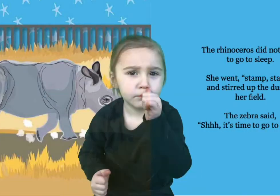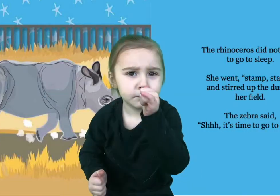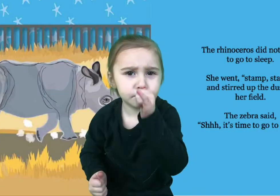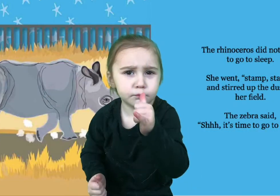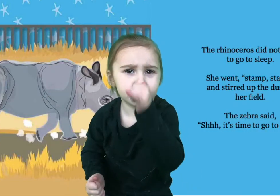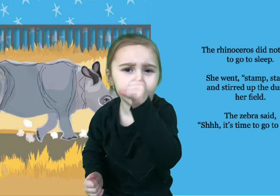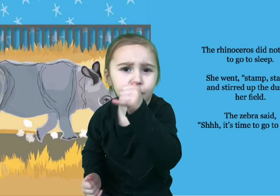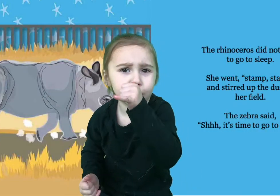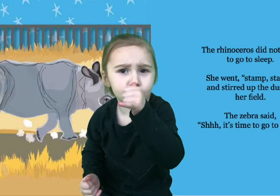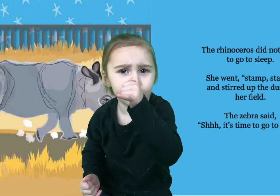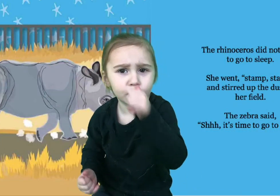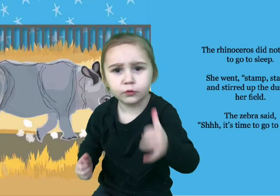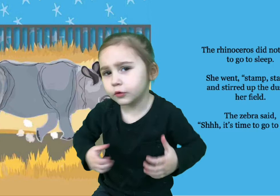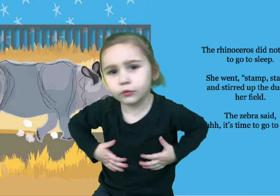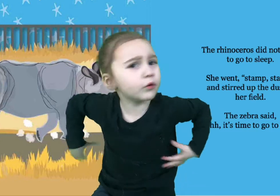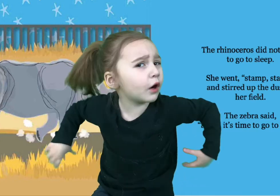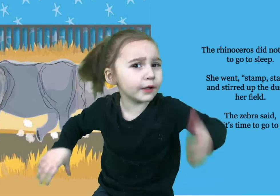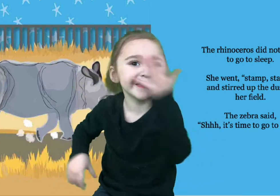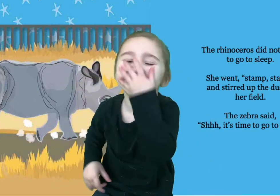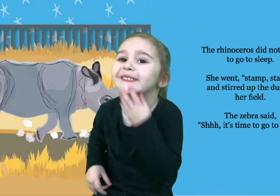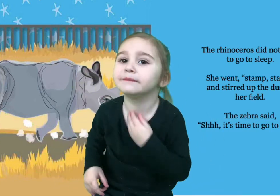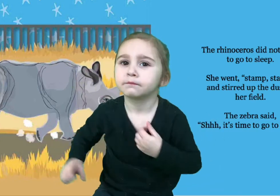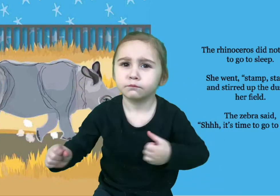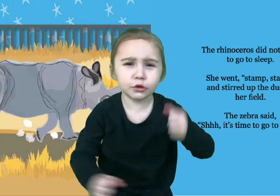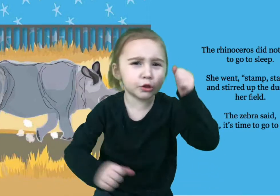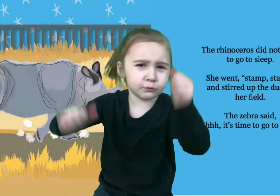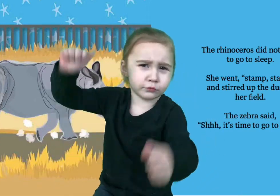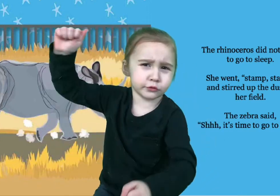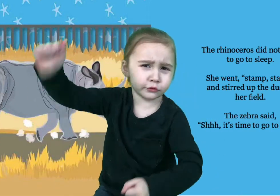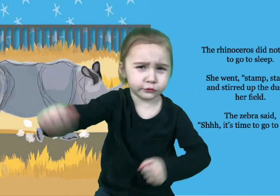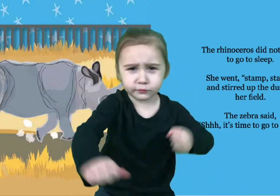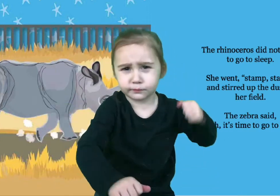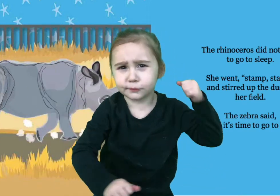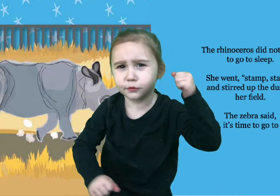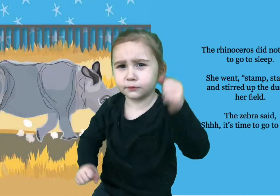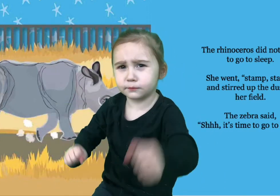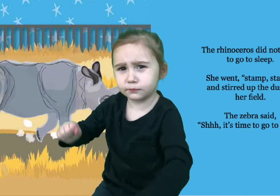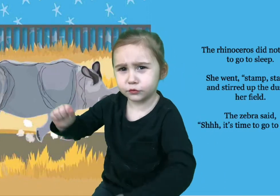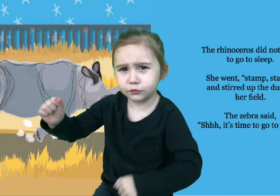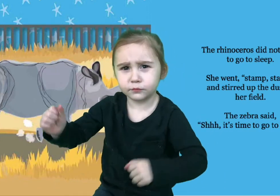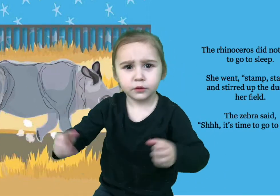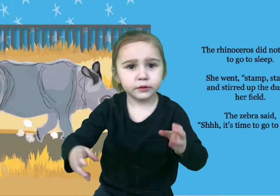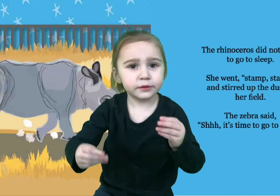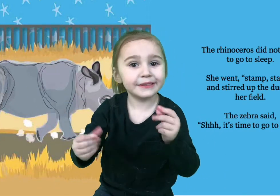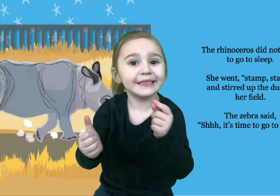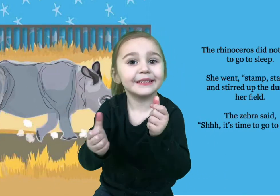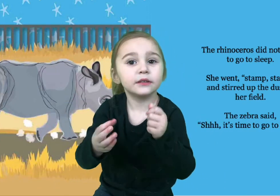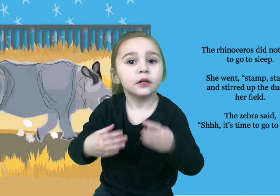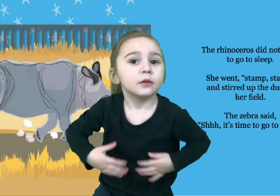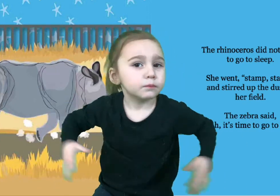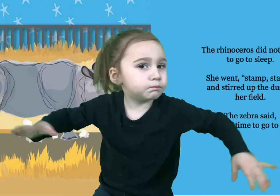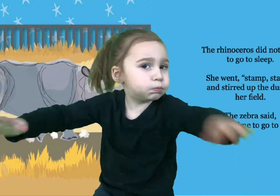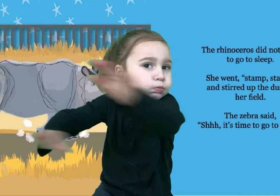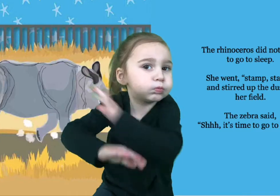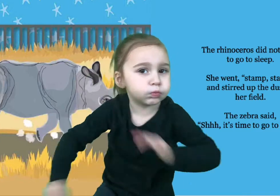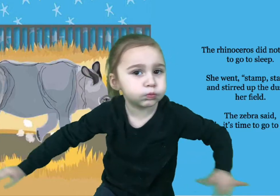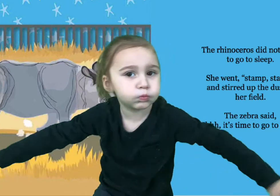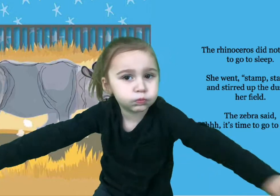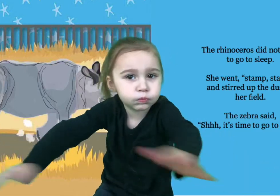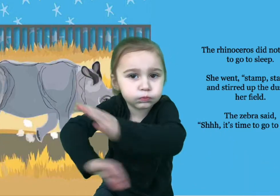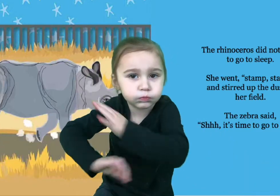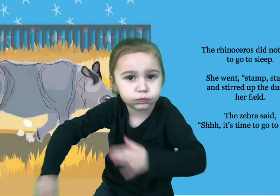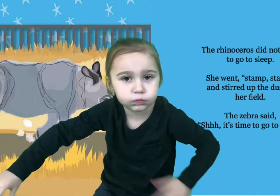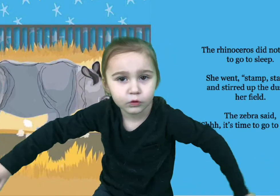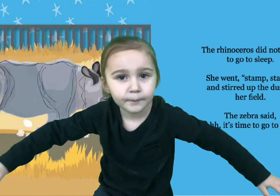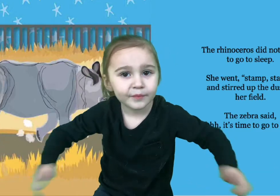The rhinoceros did not want to go to sleep. She went, And stirred up the dust in her field.